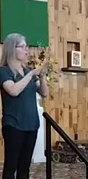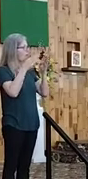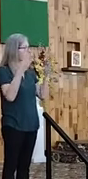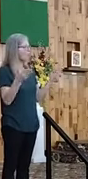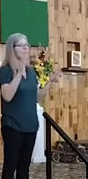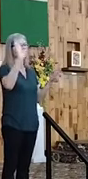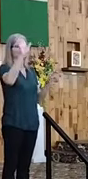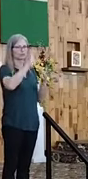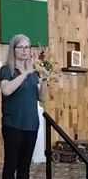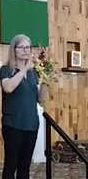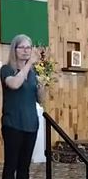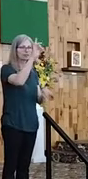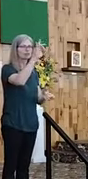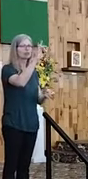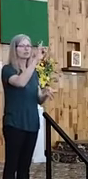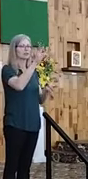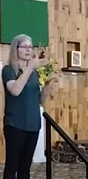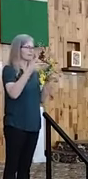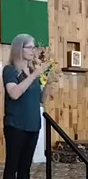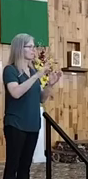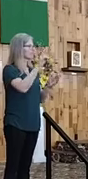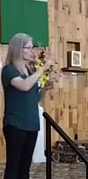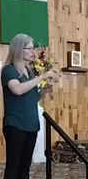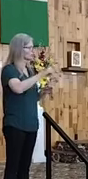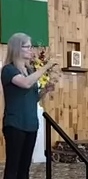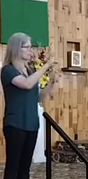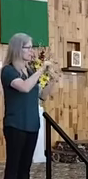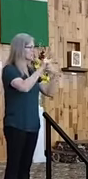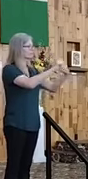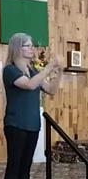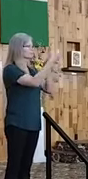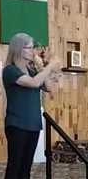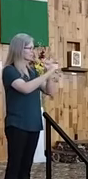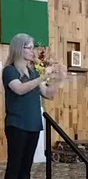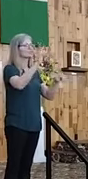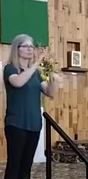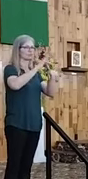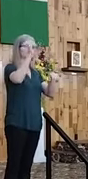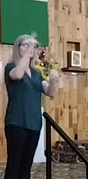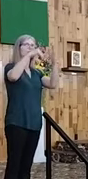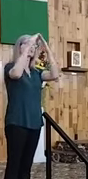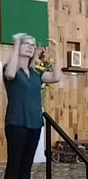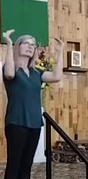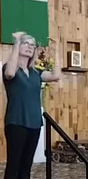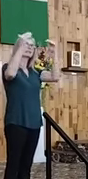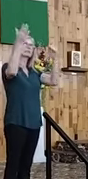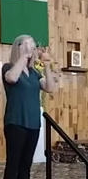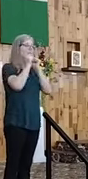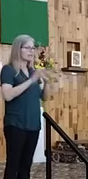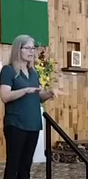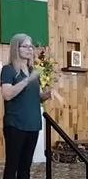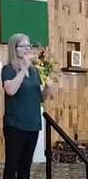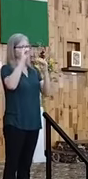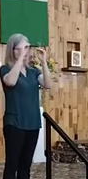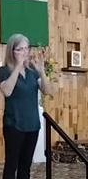Spirit, may the journey lead them to their salvation and to that great kingdom in heaven. Bless the catechists, bless the